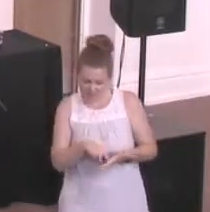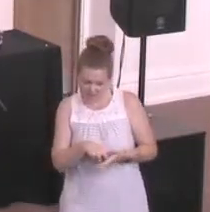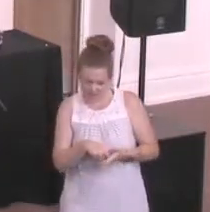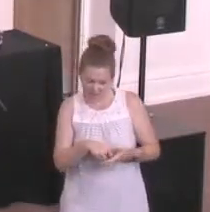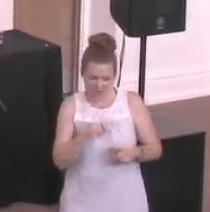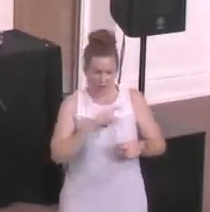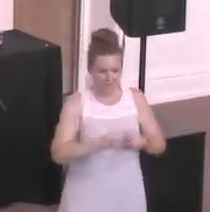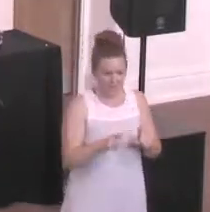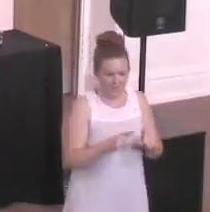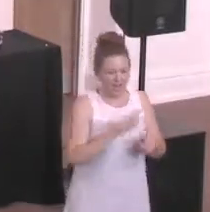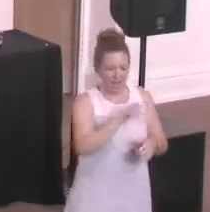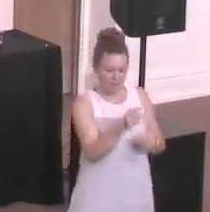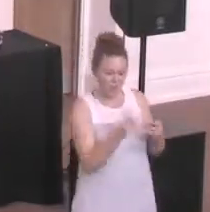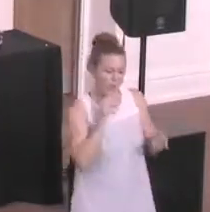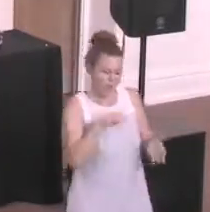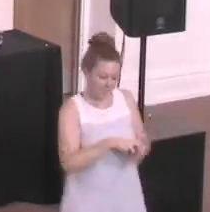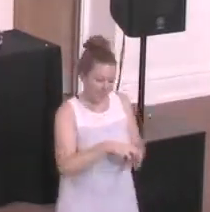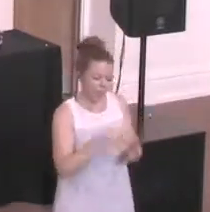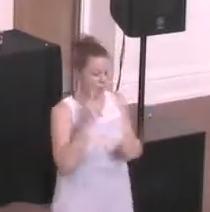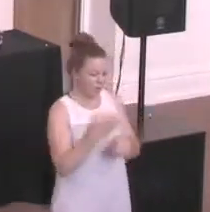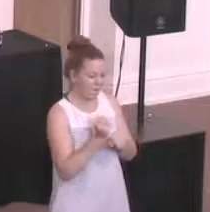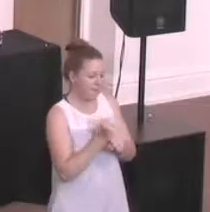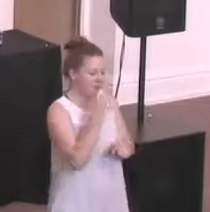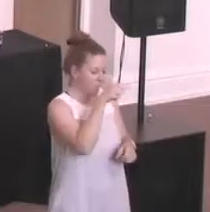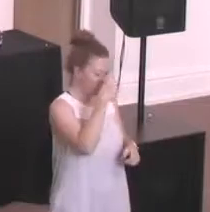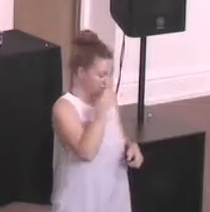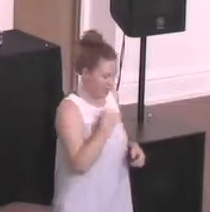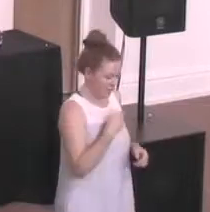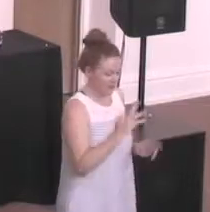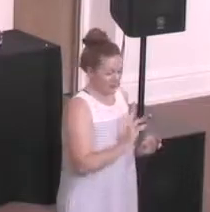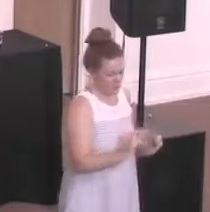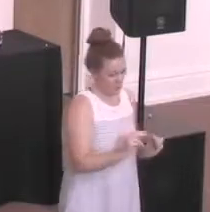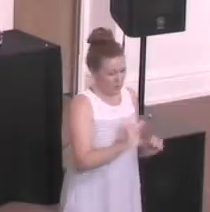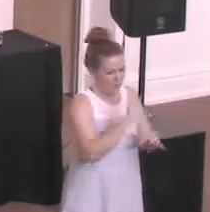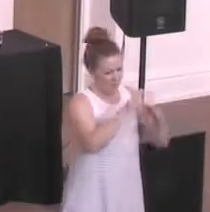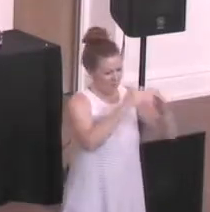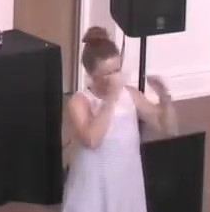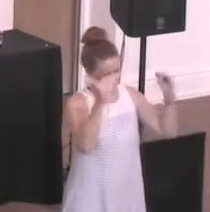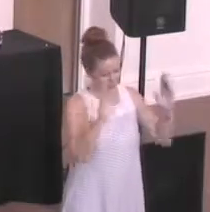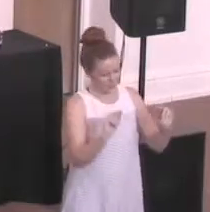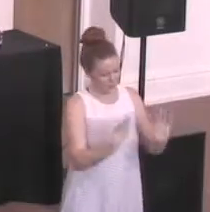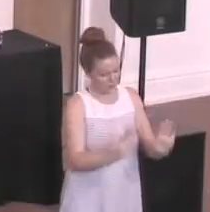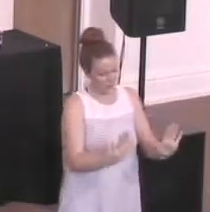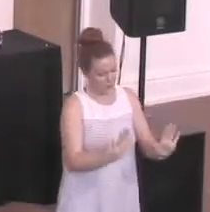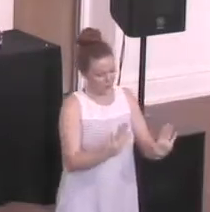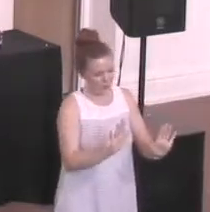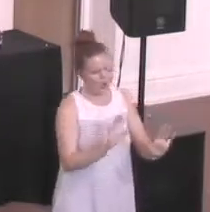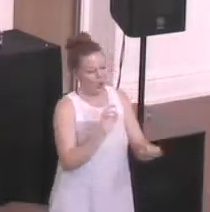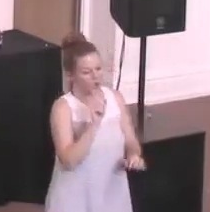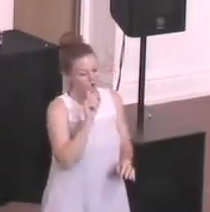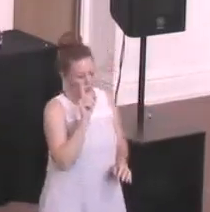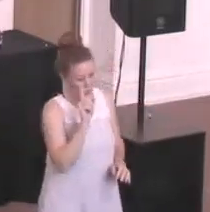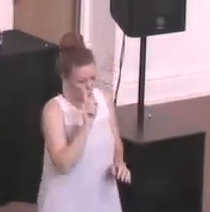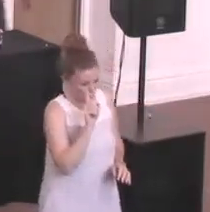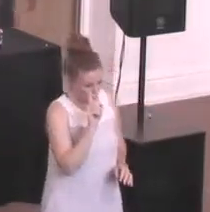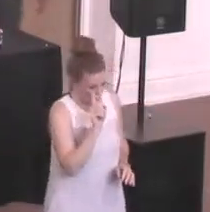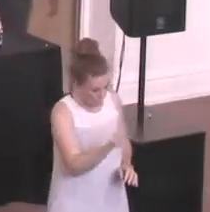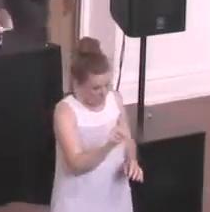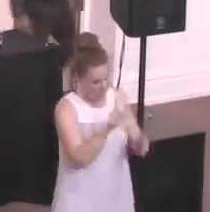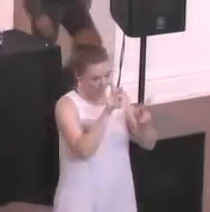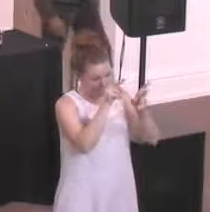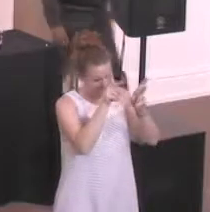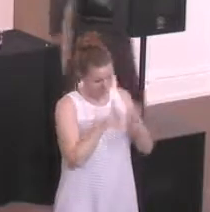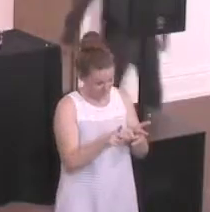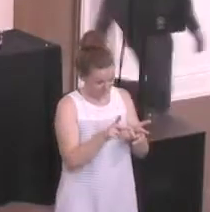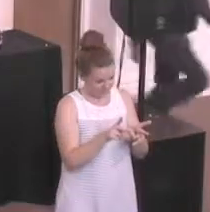and they'll bow and we'll just watch. But that's not how it's going to be in heaven, amen? There's only going to be one audience member in heaven. He's